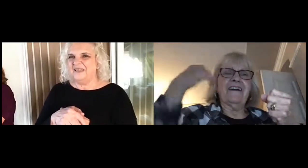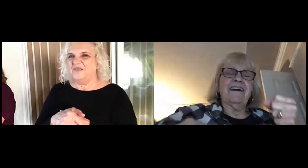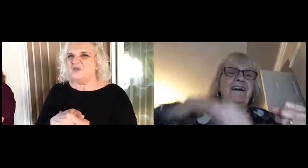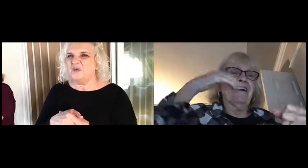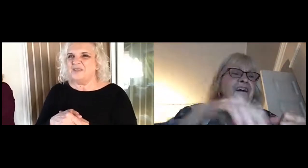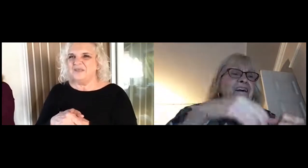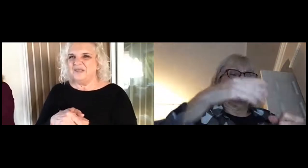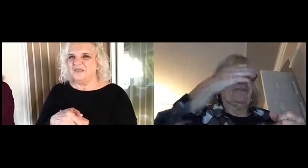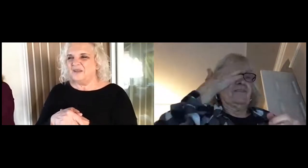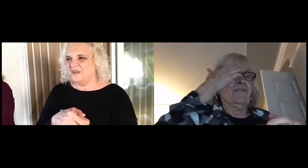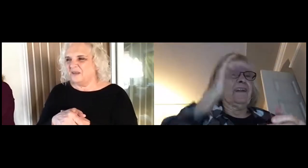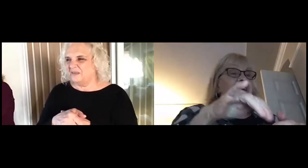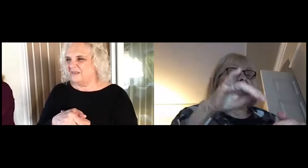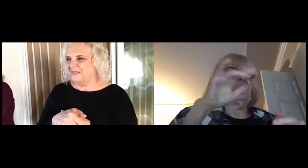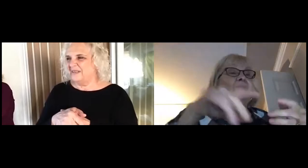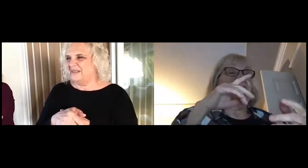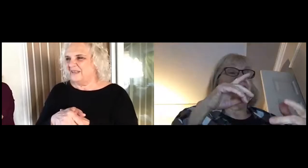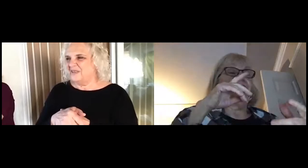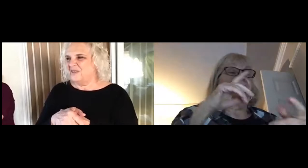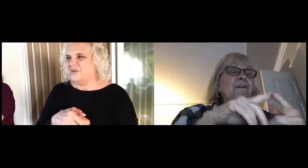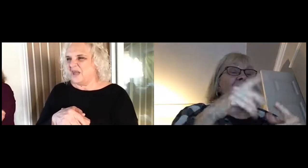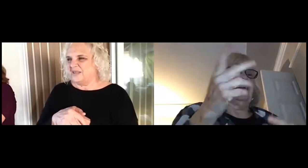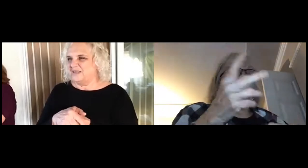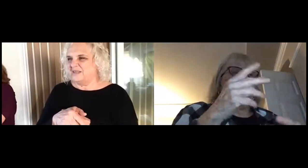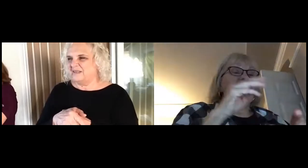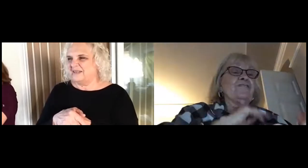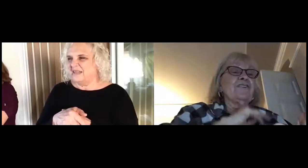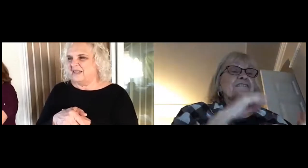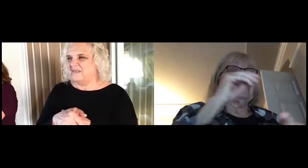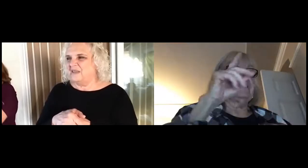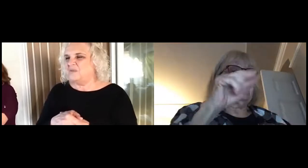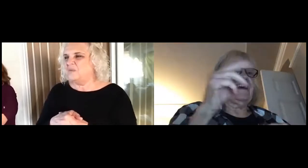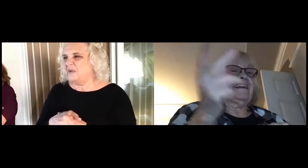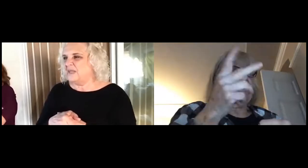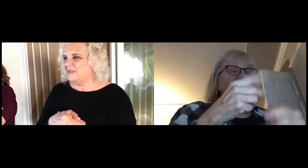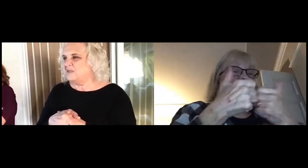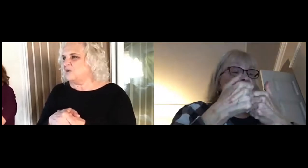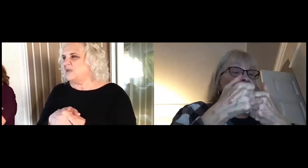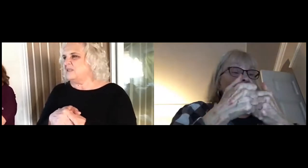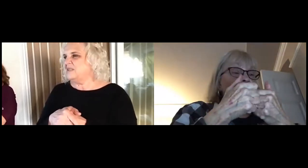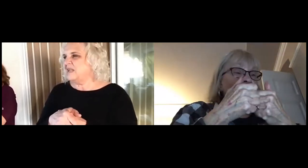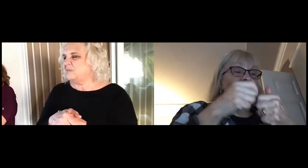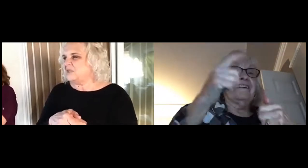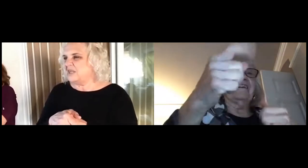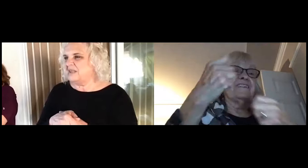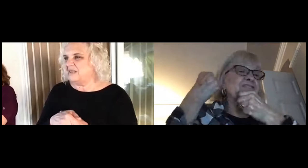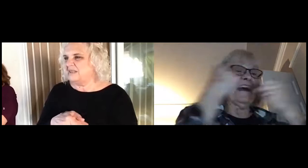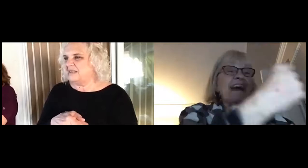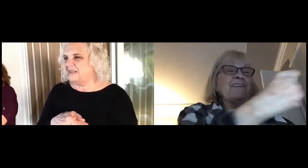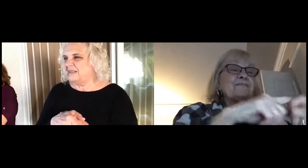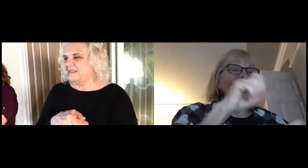He loved driving. Oh, you know that. And then when Joyce and Dan were